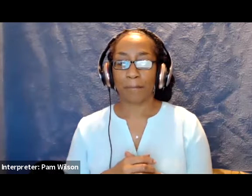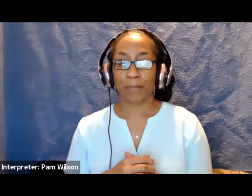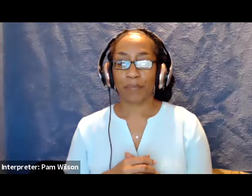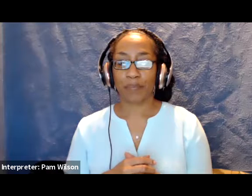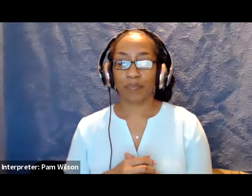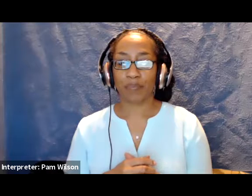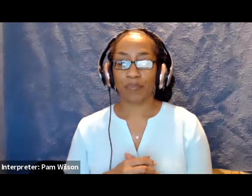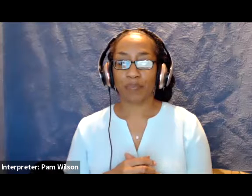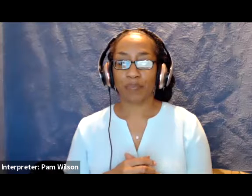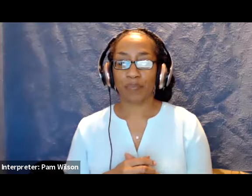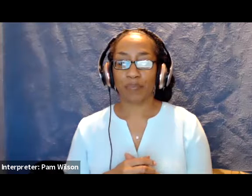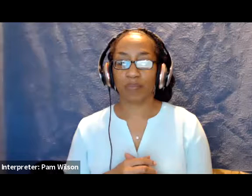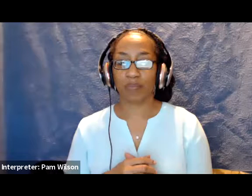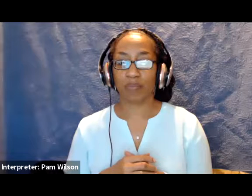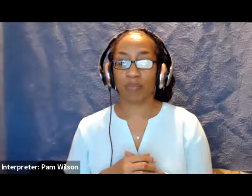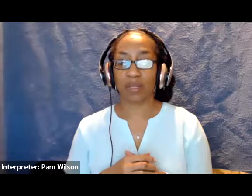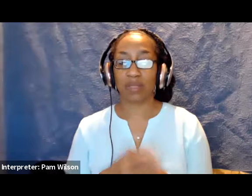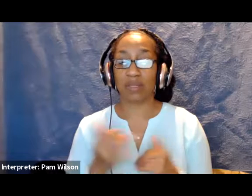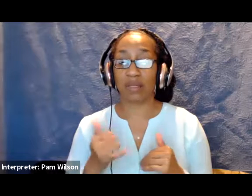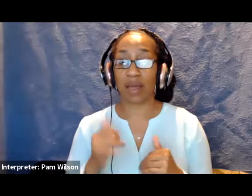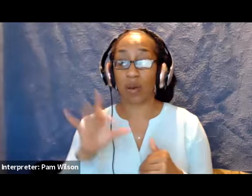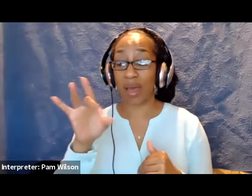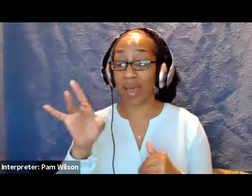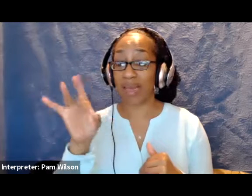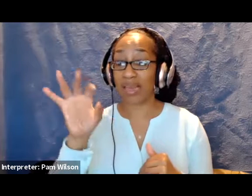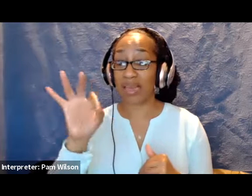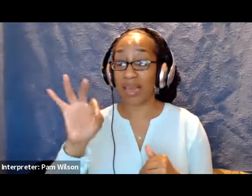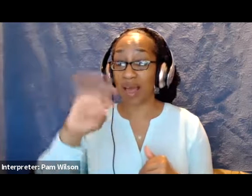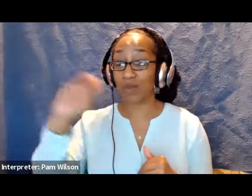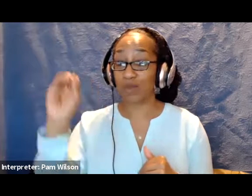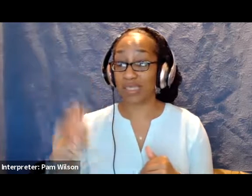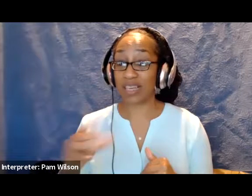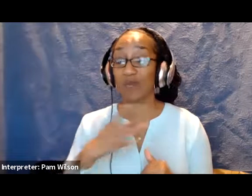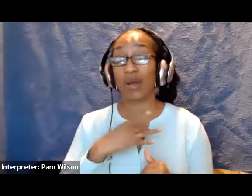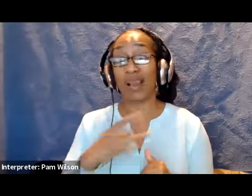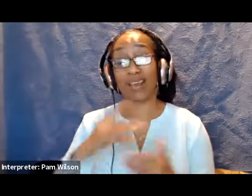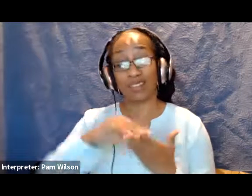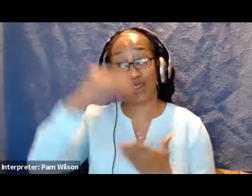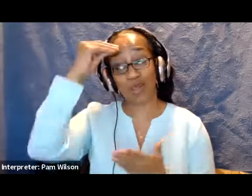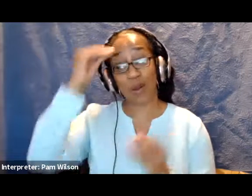So the results in that were 89% would like more, to learn more.